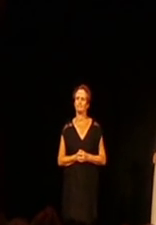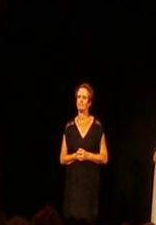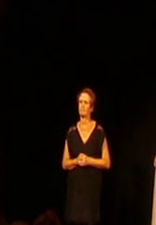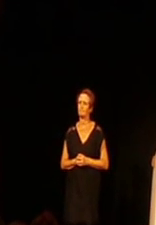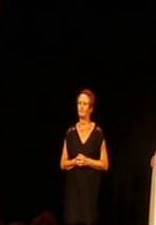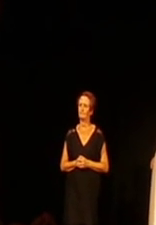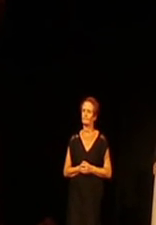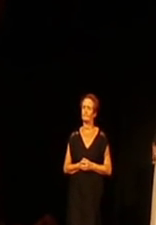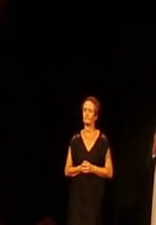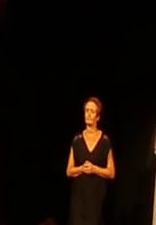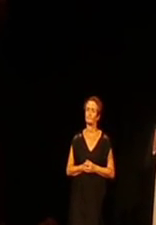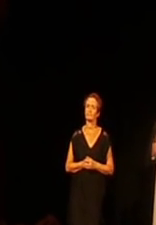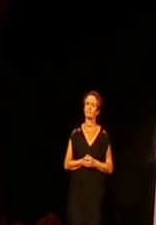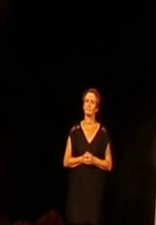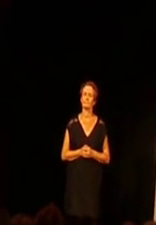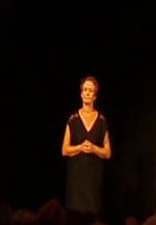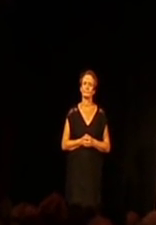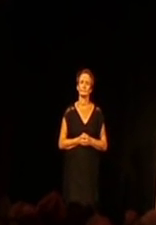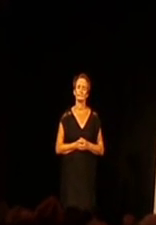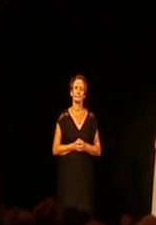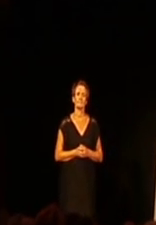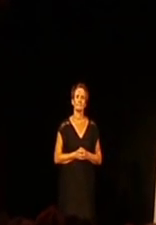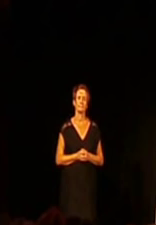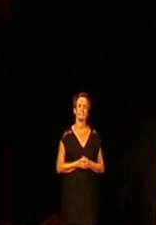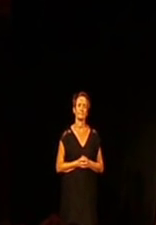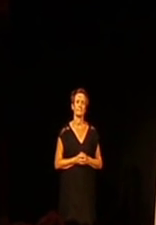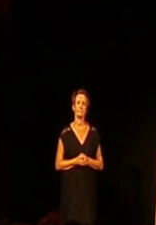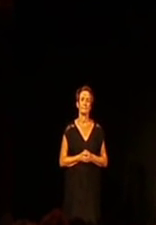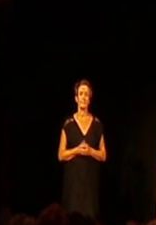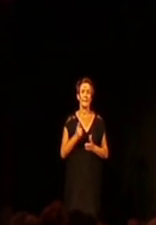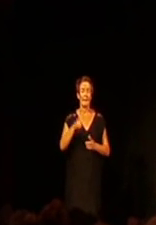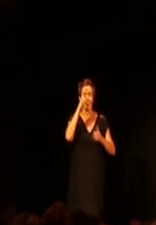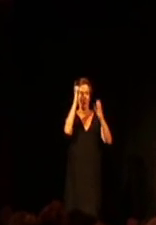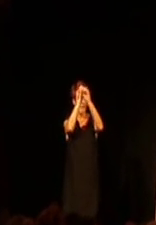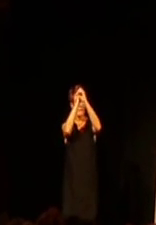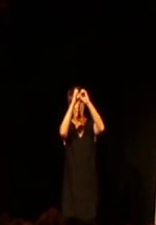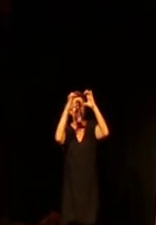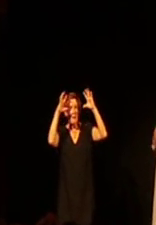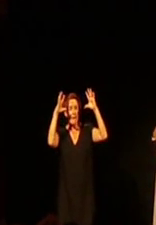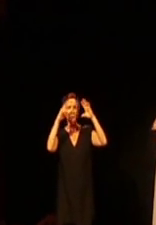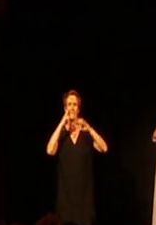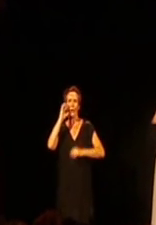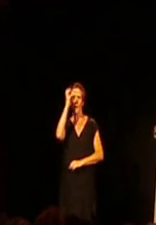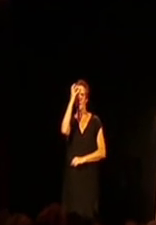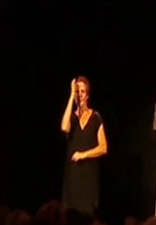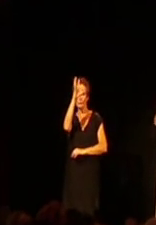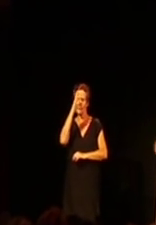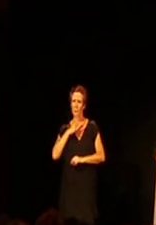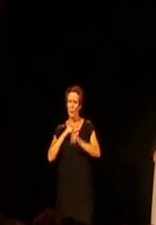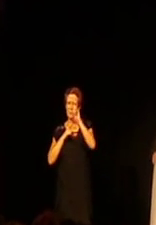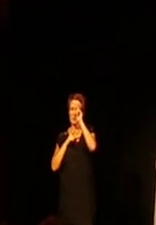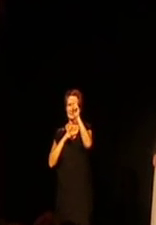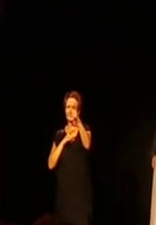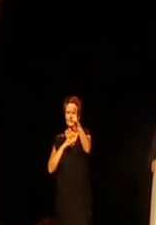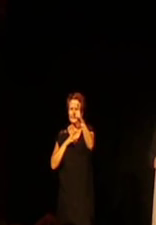together on a determination of the kind of country we can create and the kind of